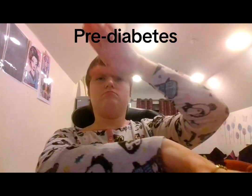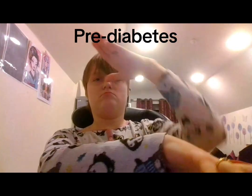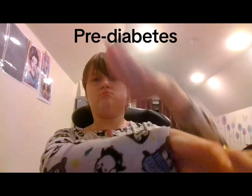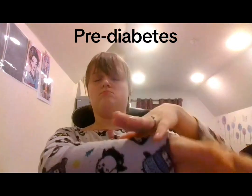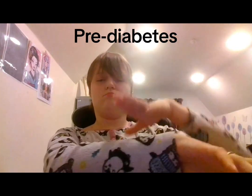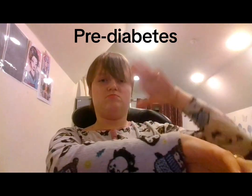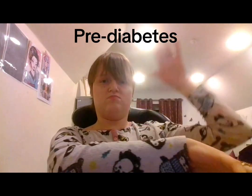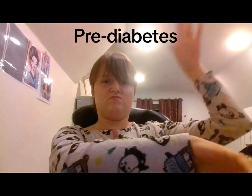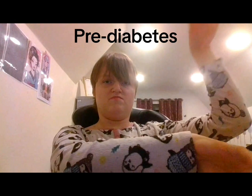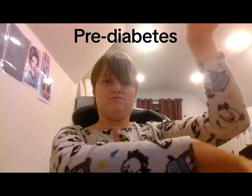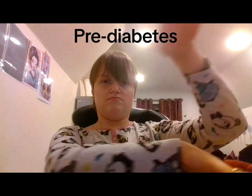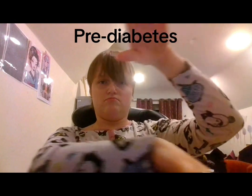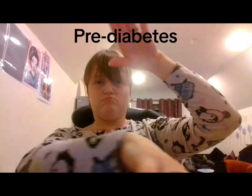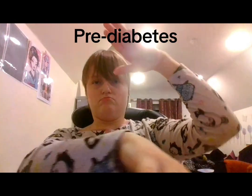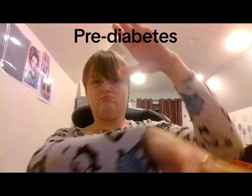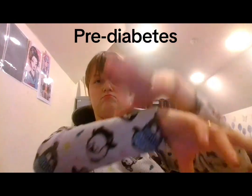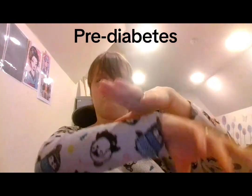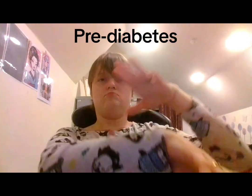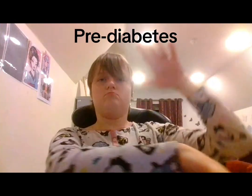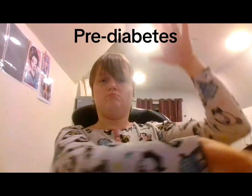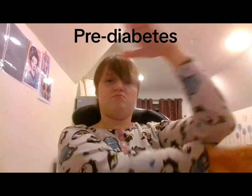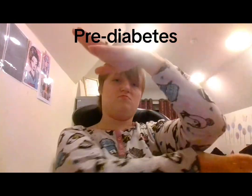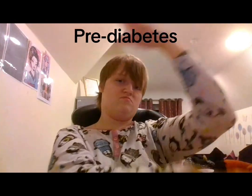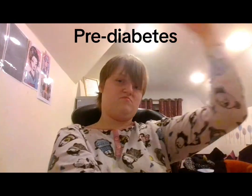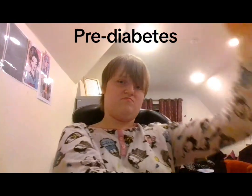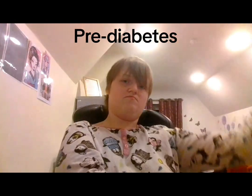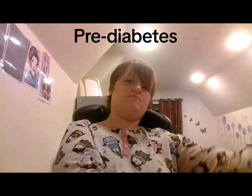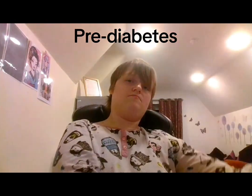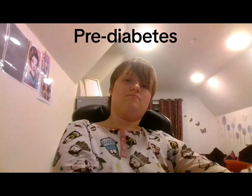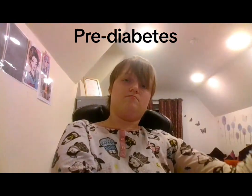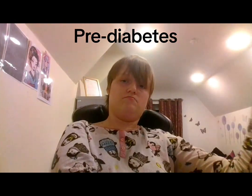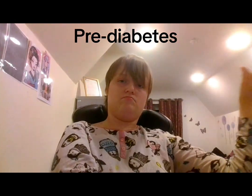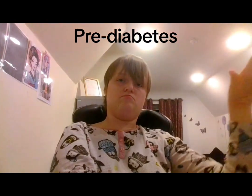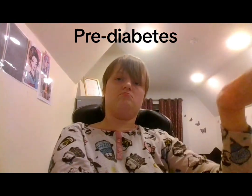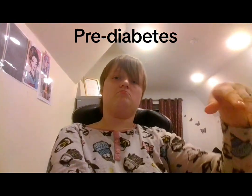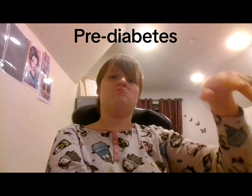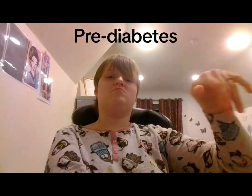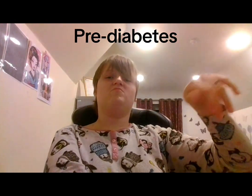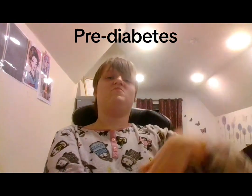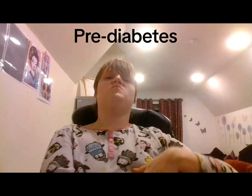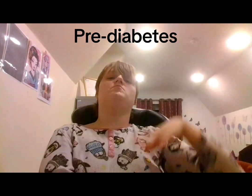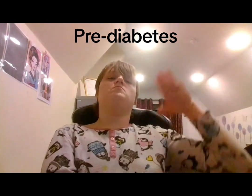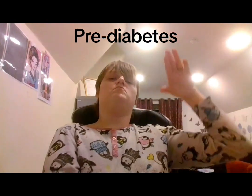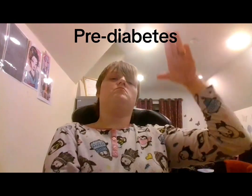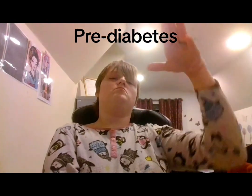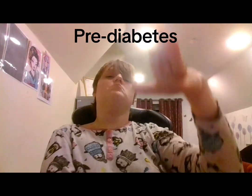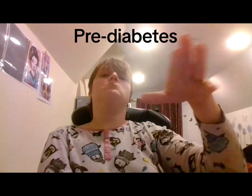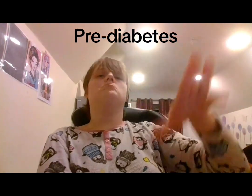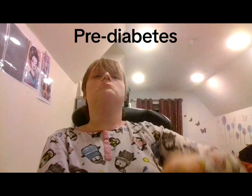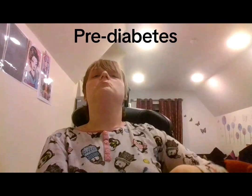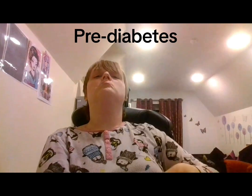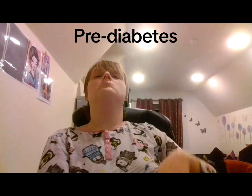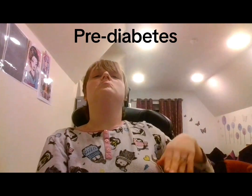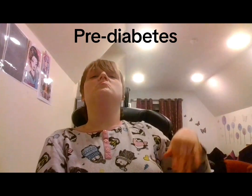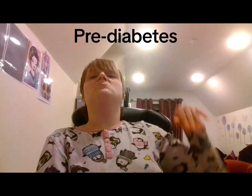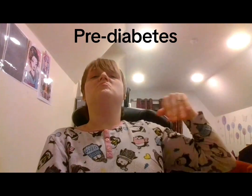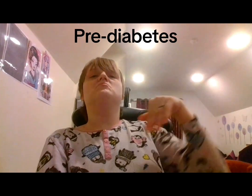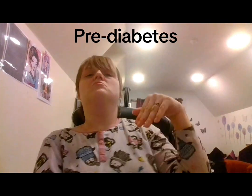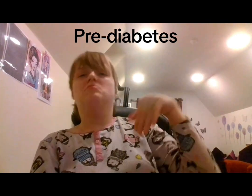2 diabetes in the future. Manage your weight. If you are living with overweight